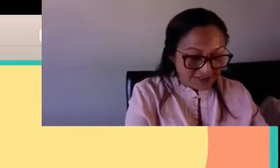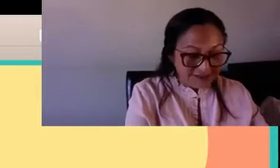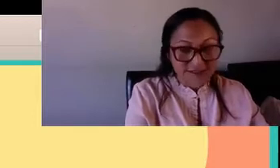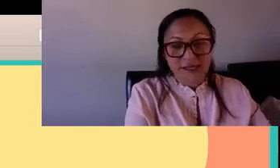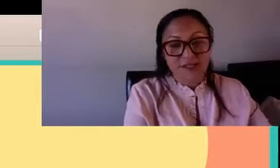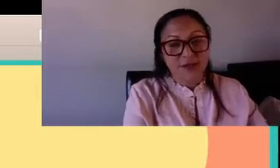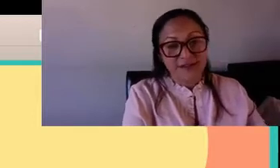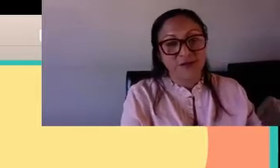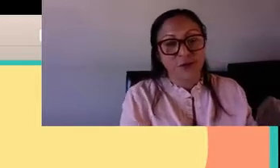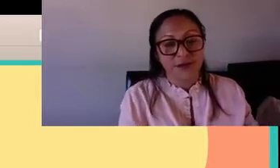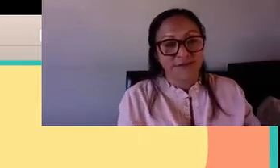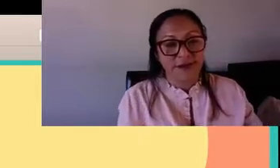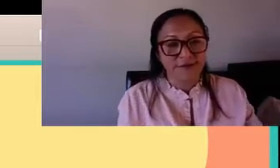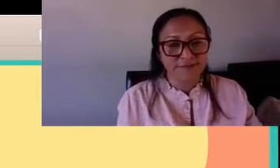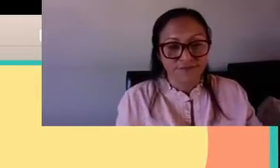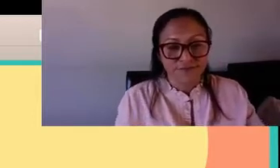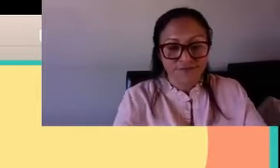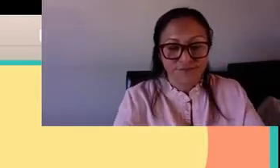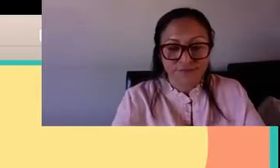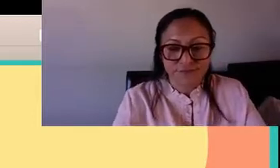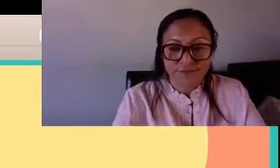the list. So that's totally fine.